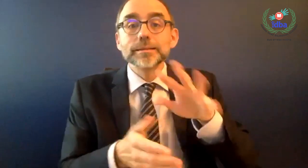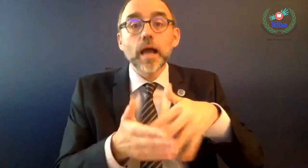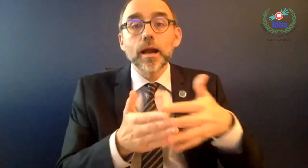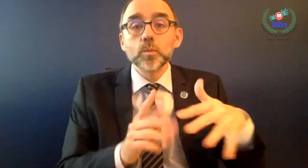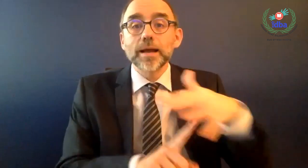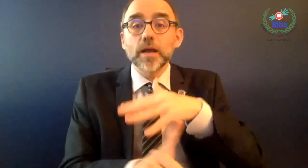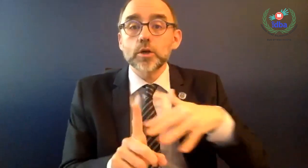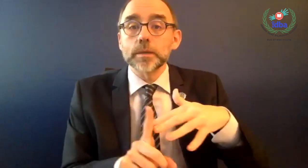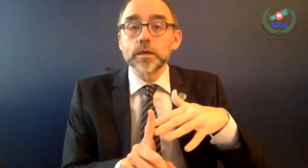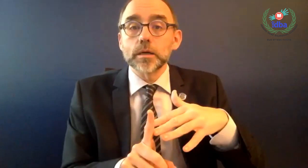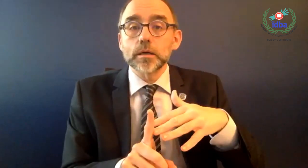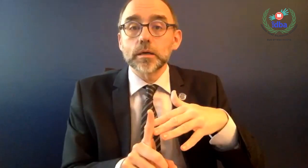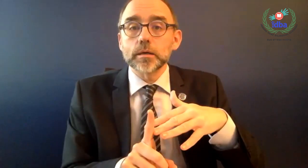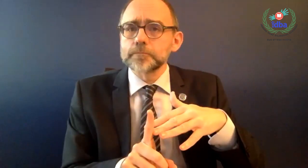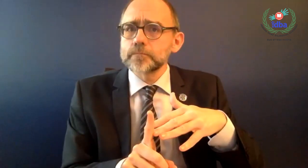If they are also in the same classroom,